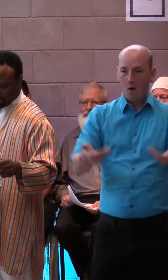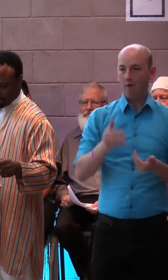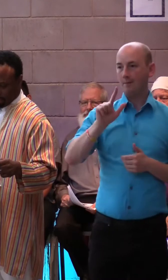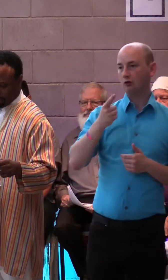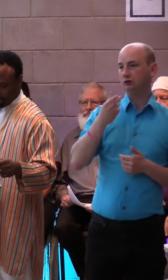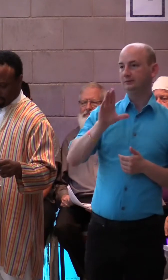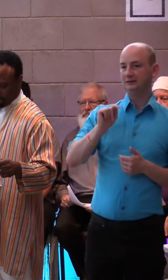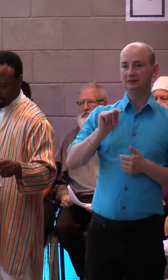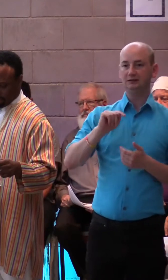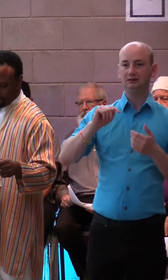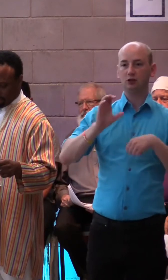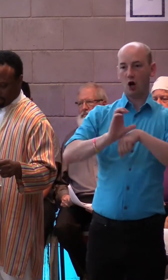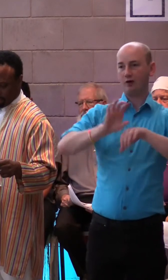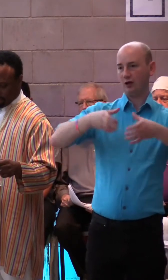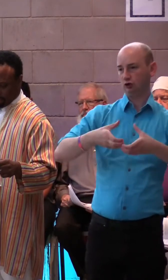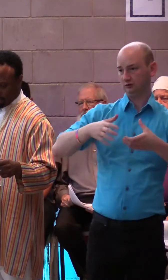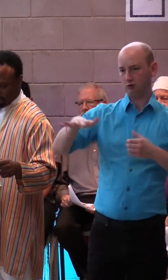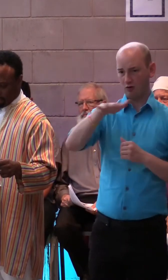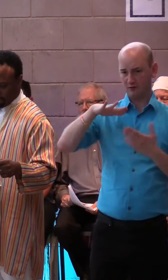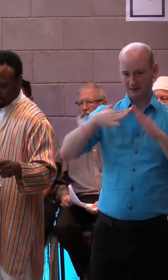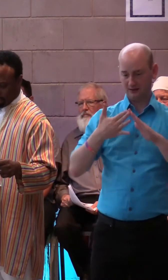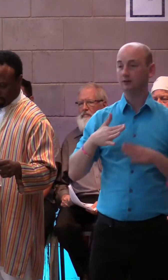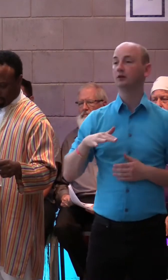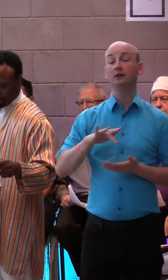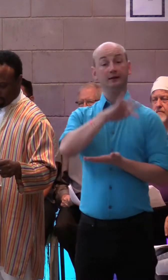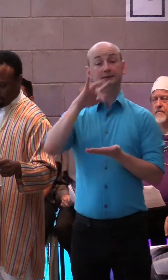city. And Center Faith was born out of,